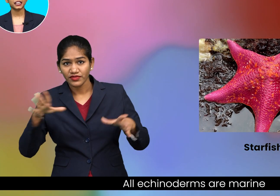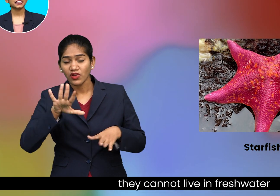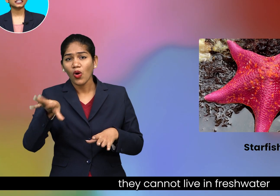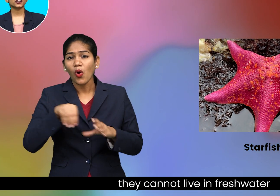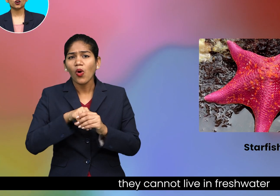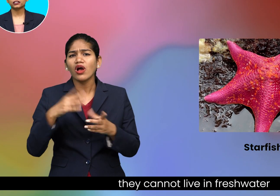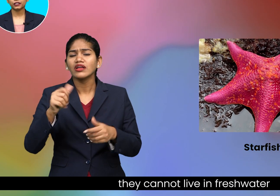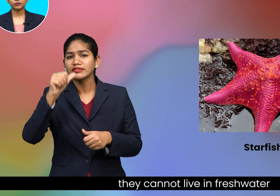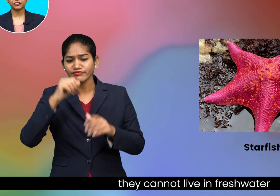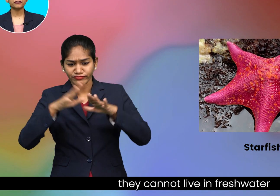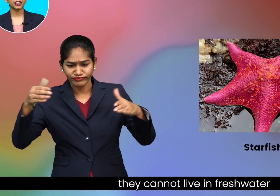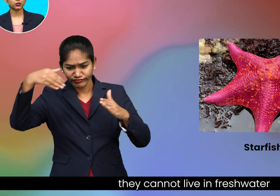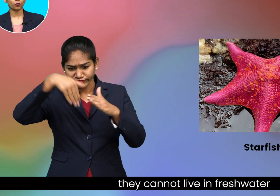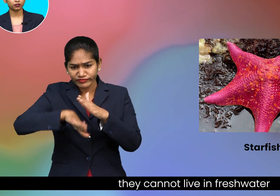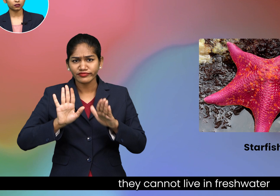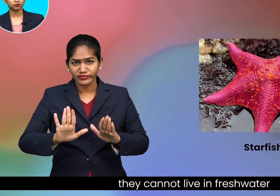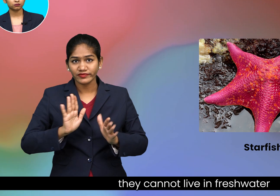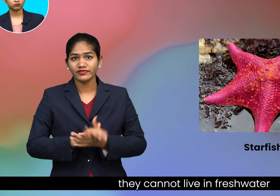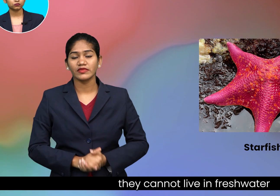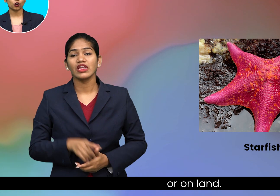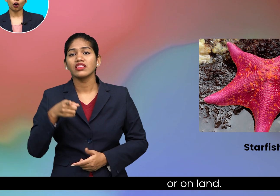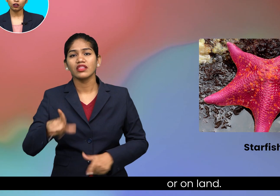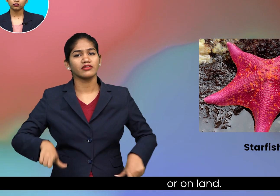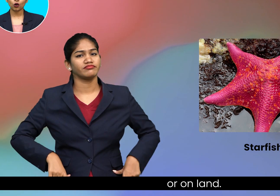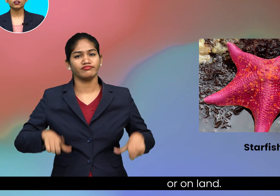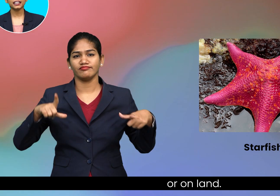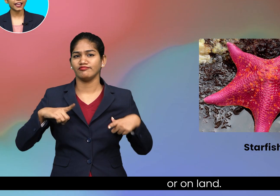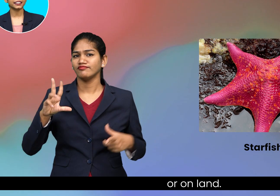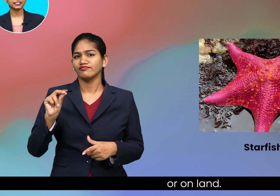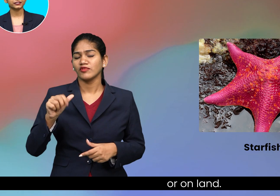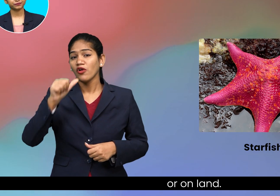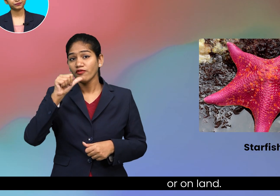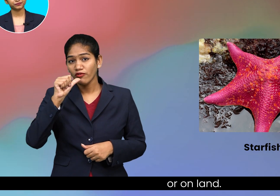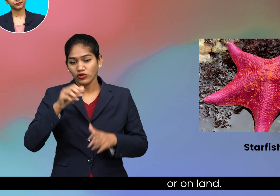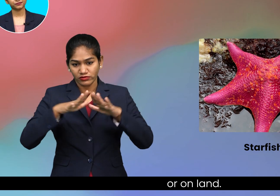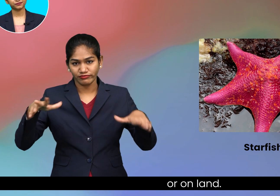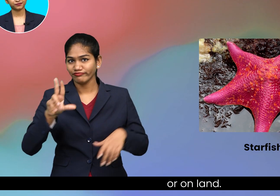They cannot live in fresh water or on land.